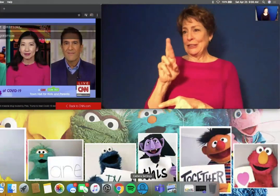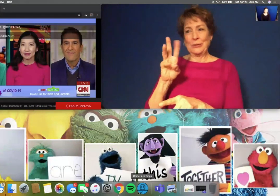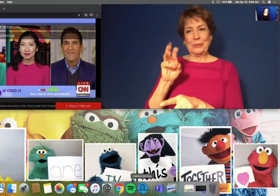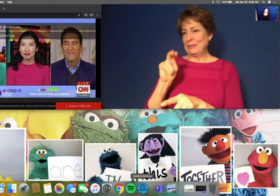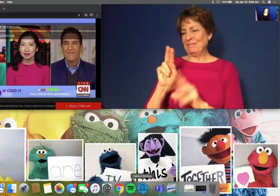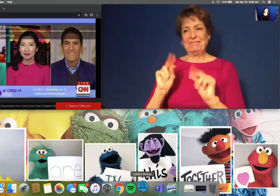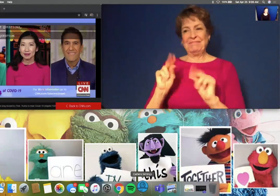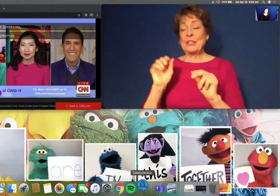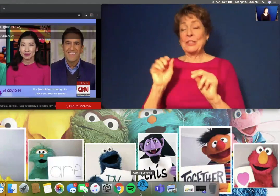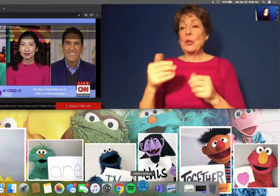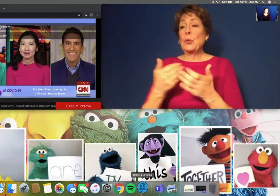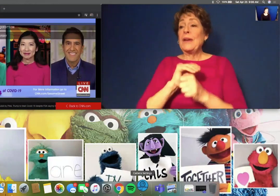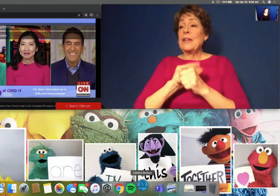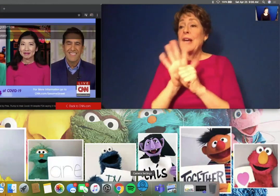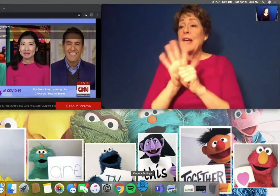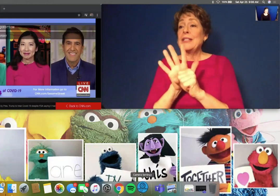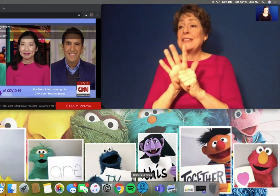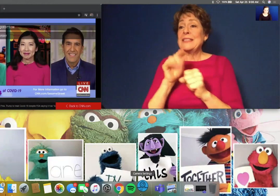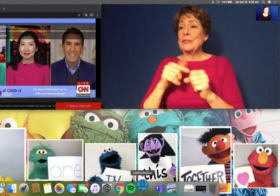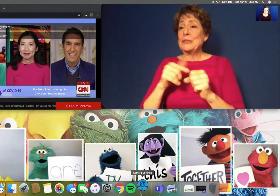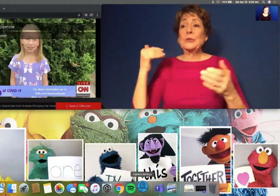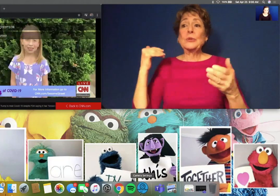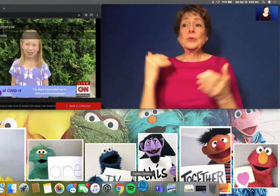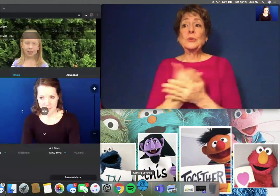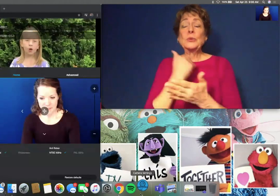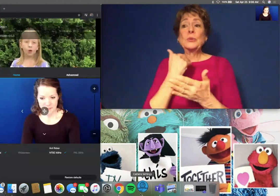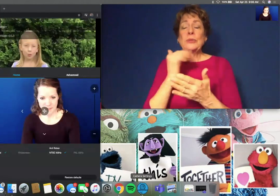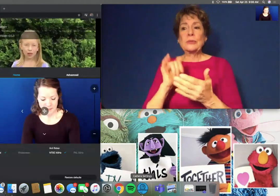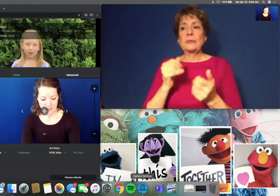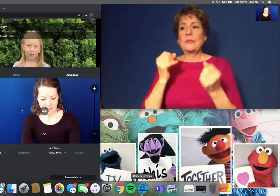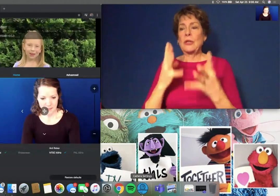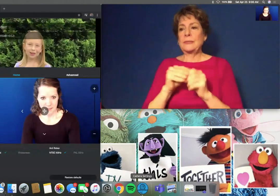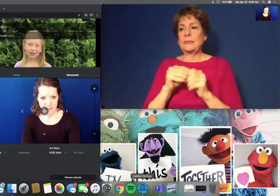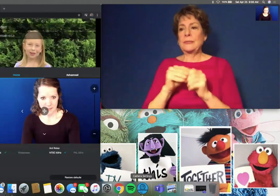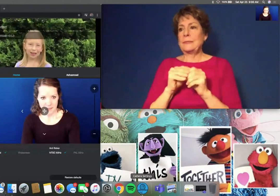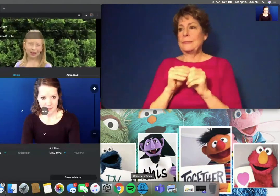it? What a great question. Dr. Wen, can we?